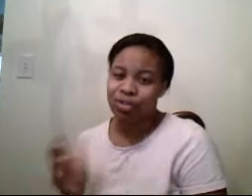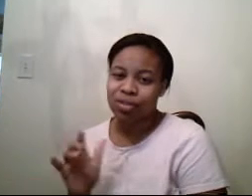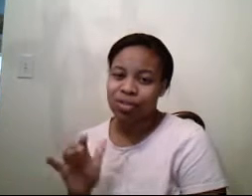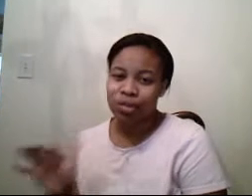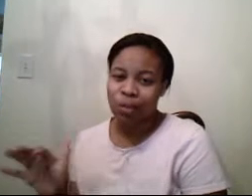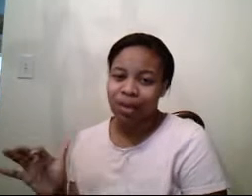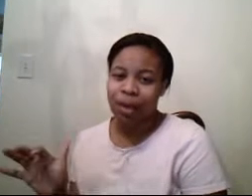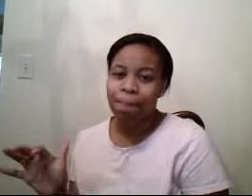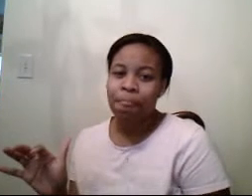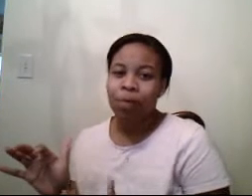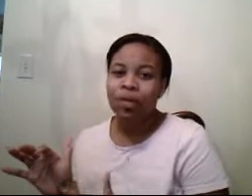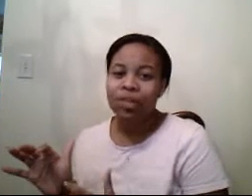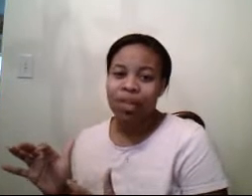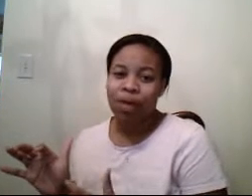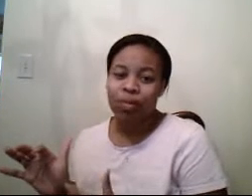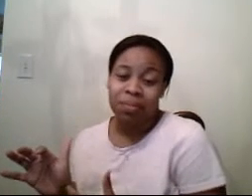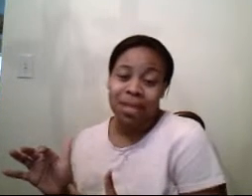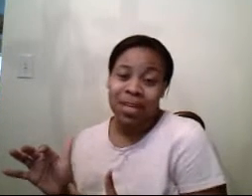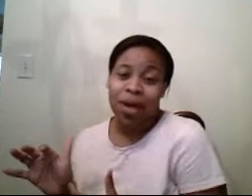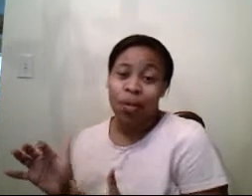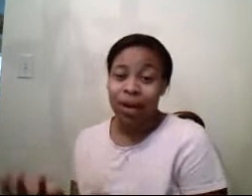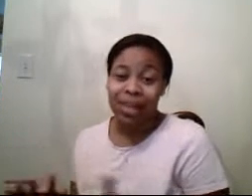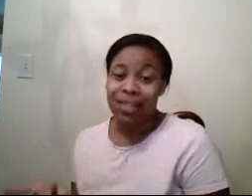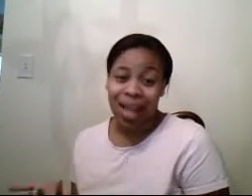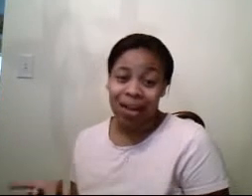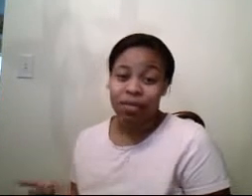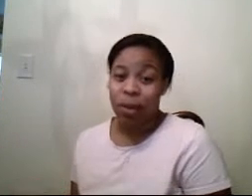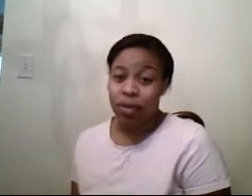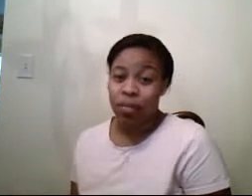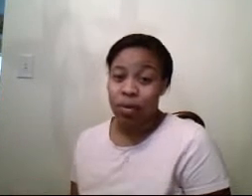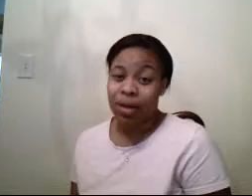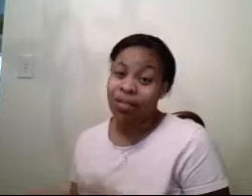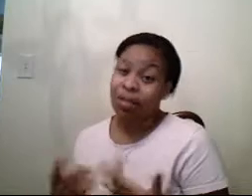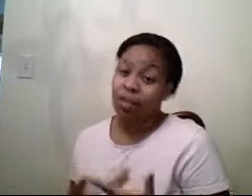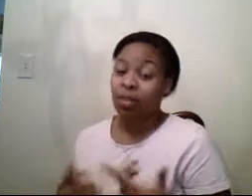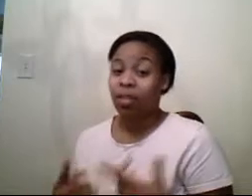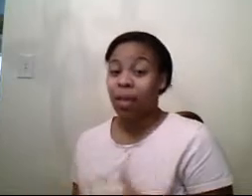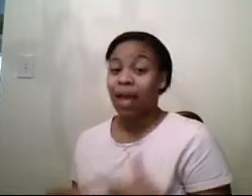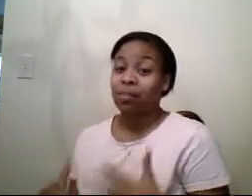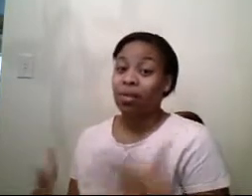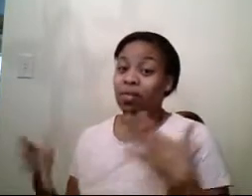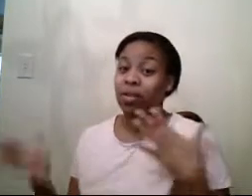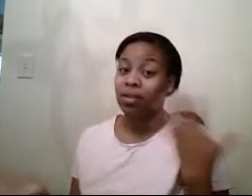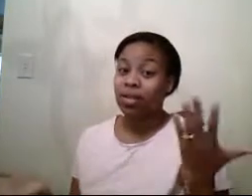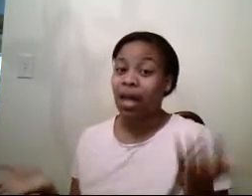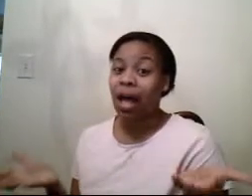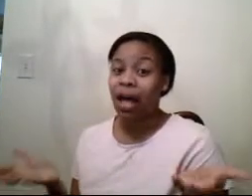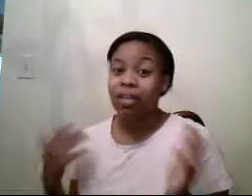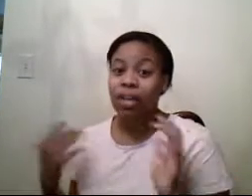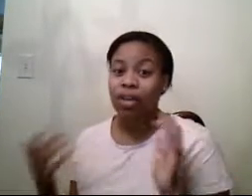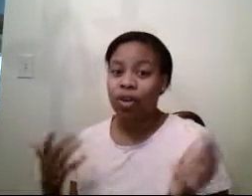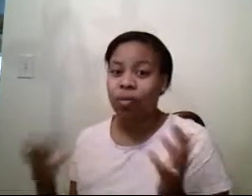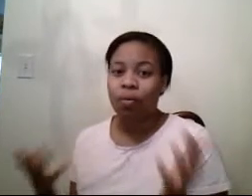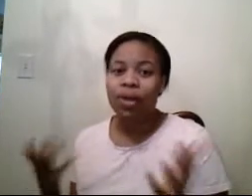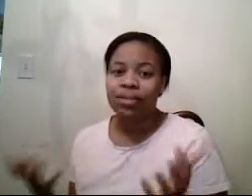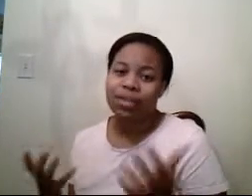Just finger spelling it. What does that word mean? Where is that of the part of the boat? Is it the front, the back, the middle, the side? What does